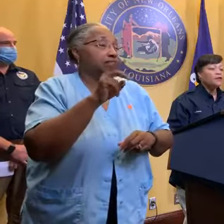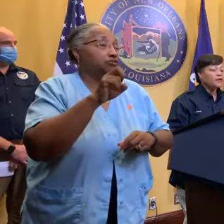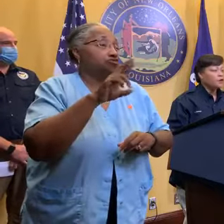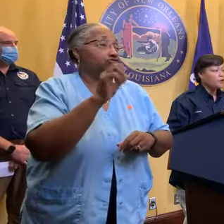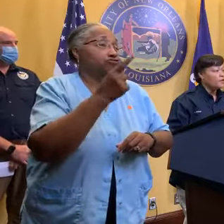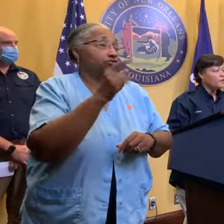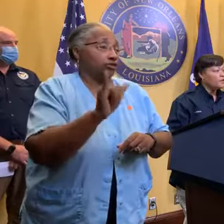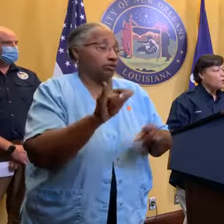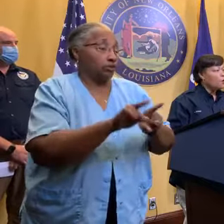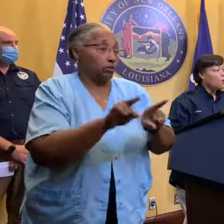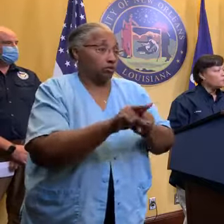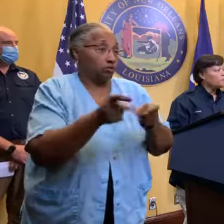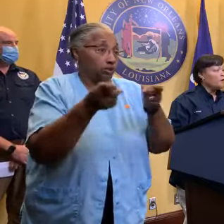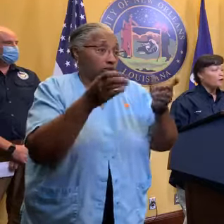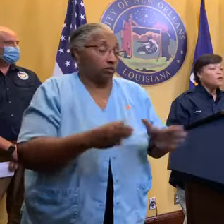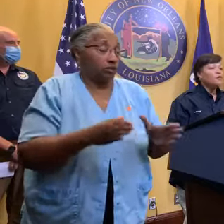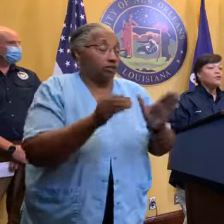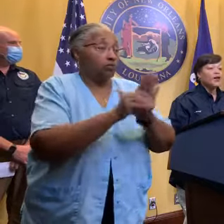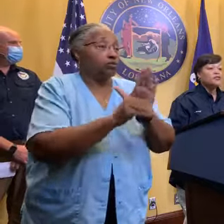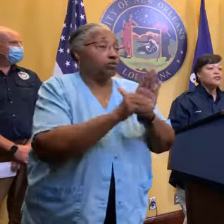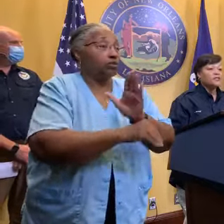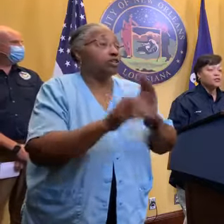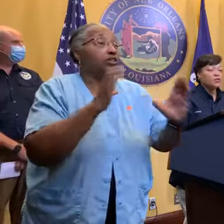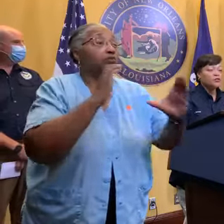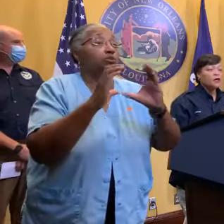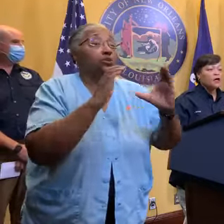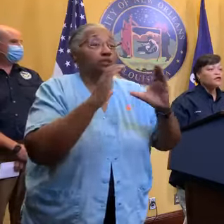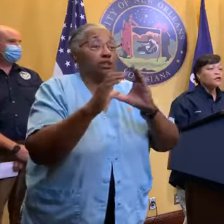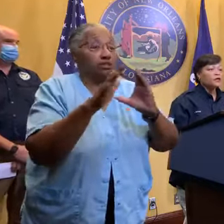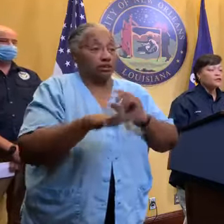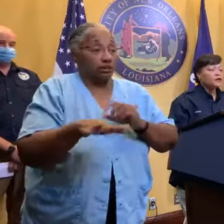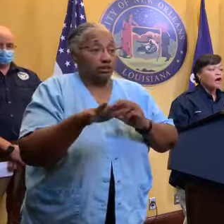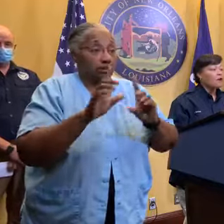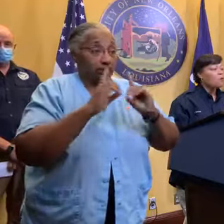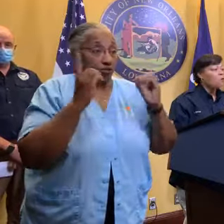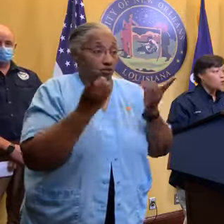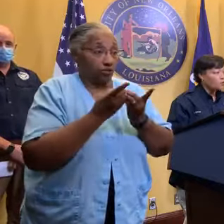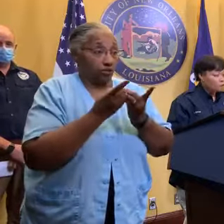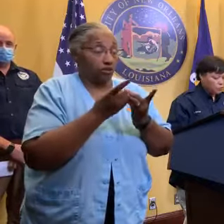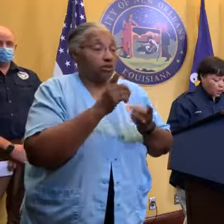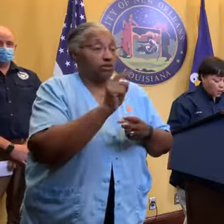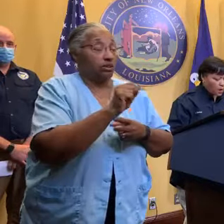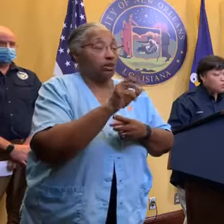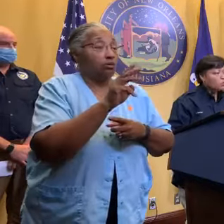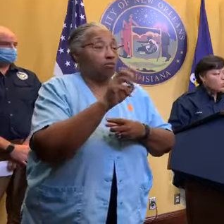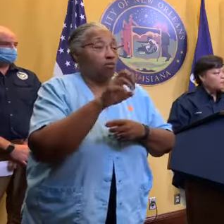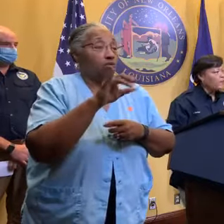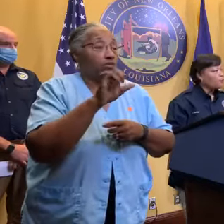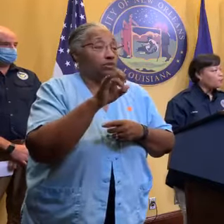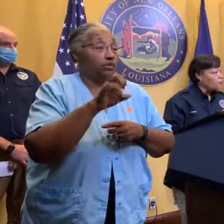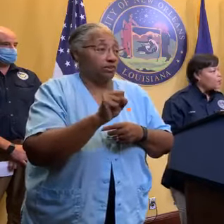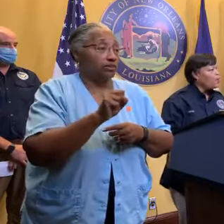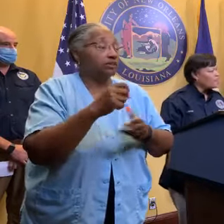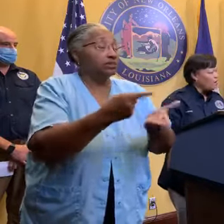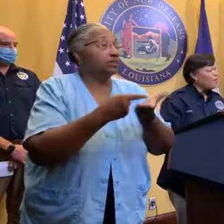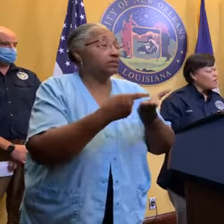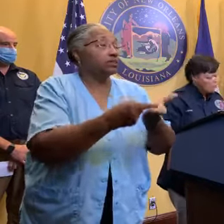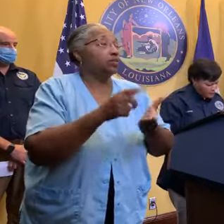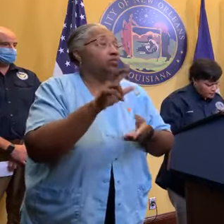my Director of the Orleans Parish Communications District, Director Tyrell Morris, who will talk to us about